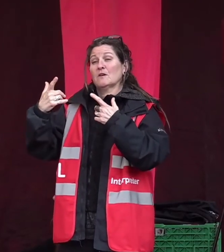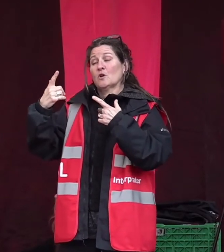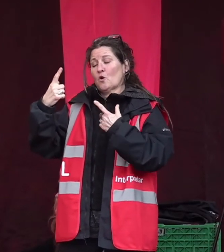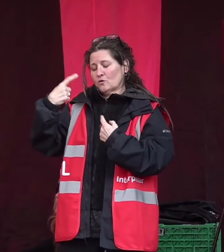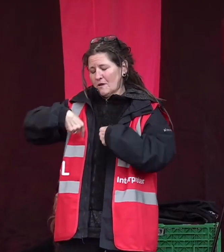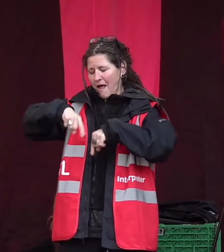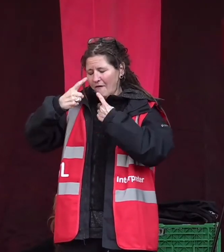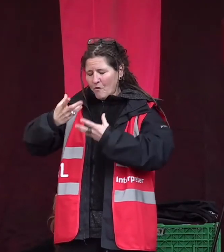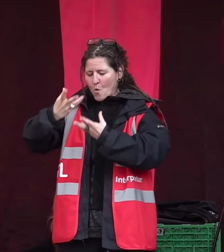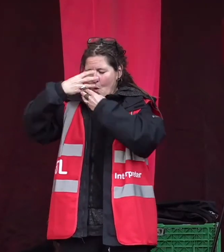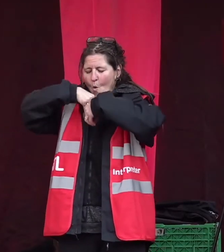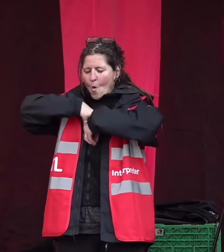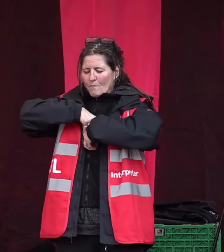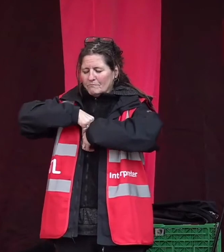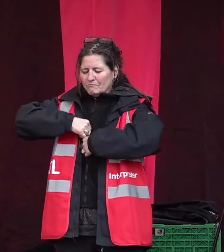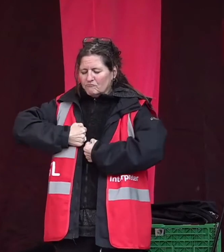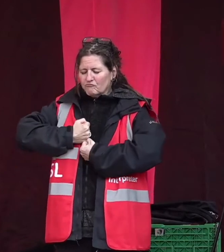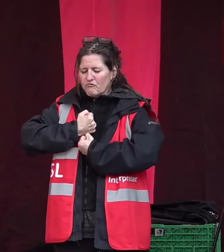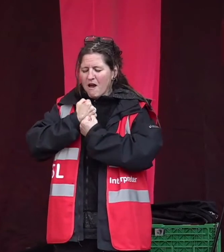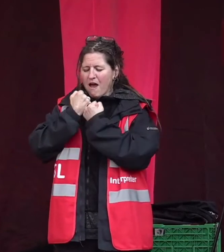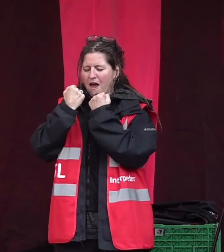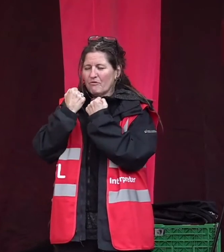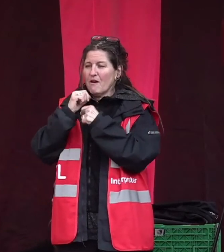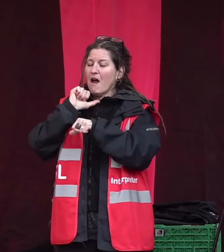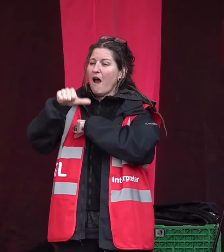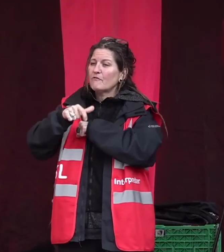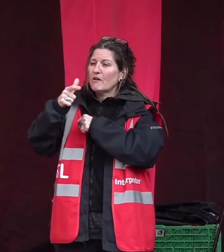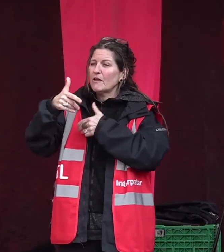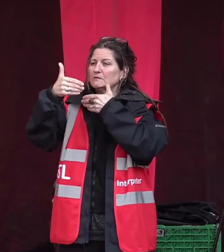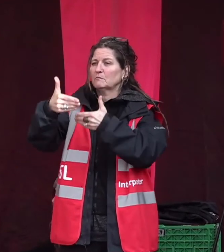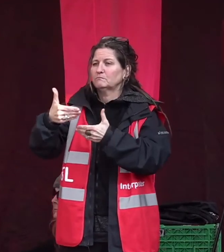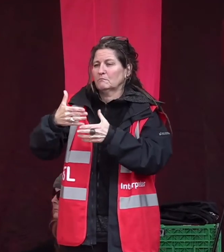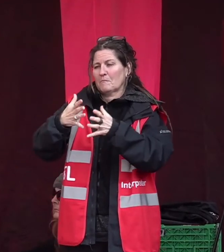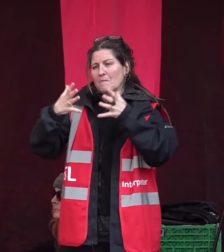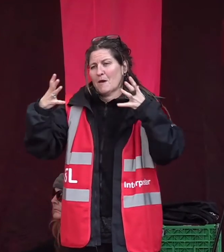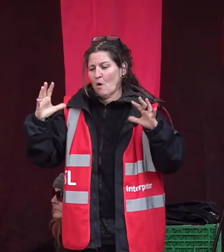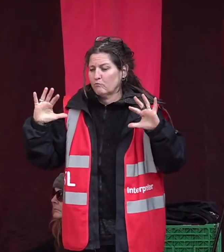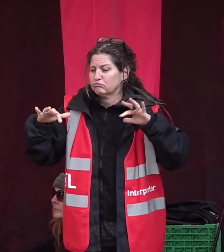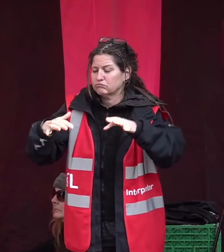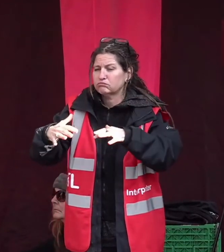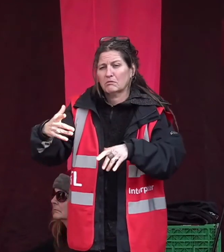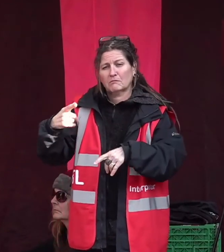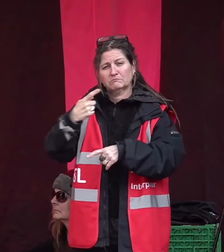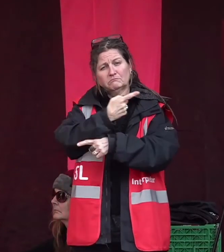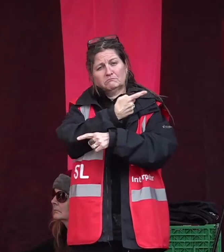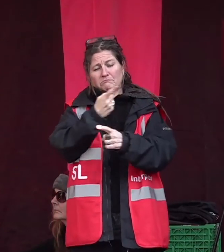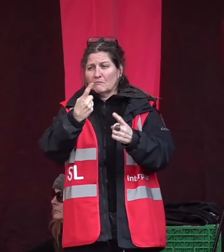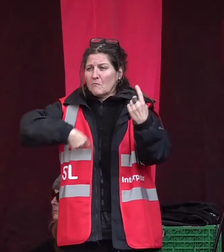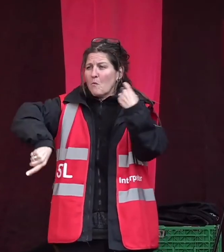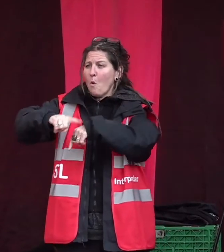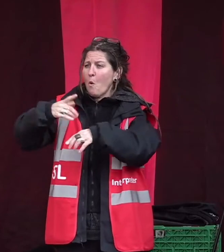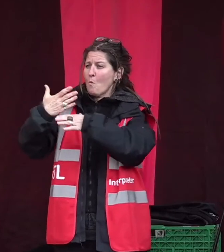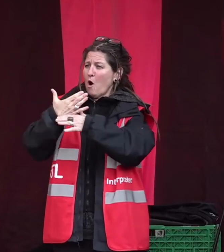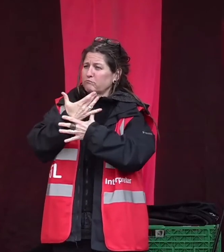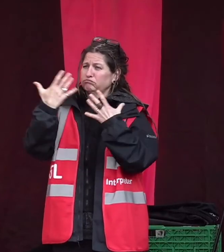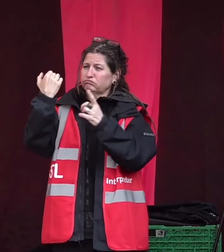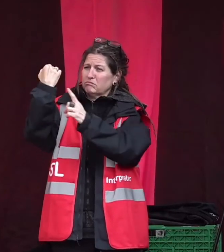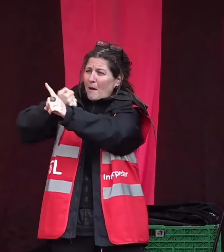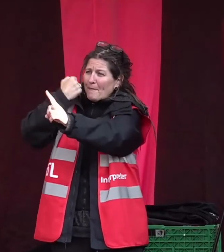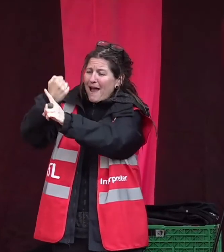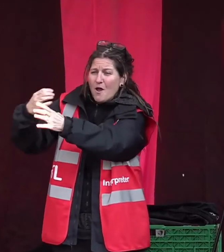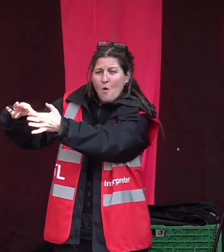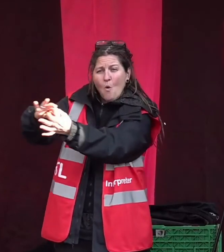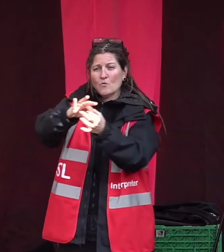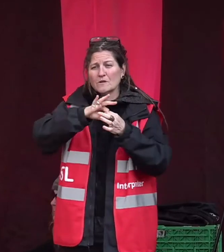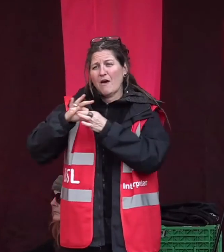renewed sense of strength. We've worked in so many campaigns. They worked across so many campaigns. We are here all together. It has been a